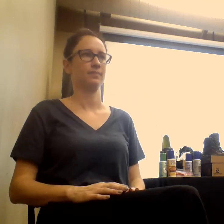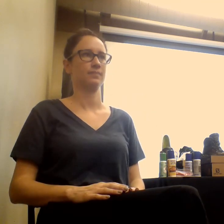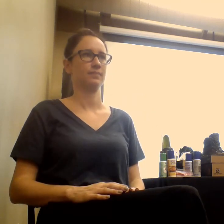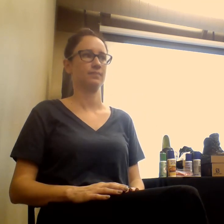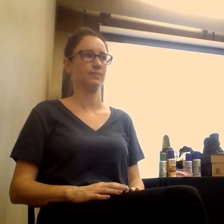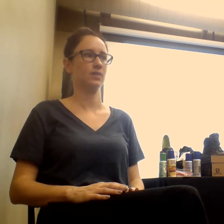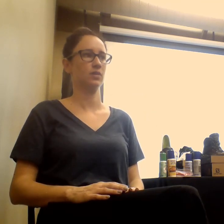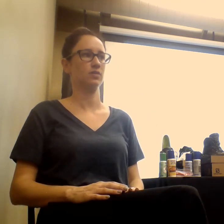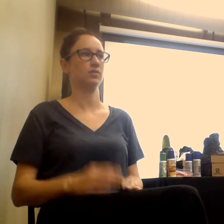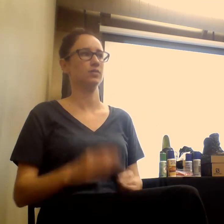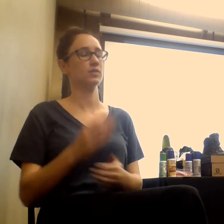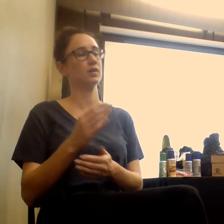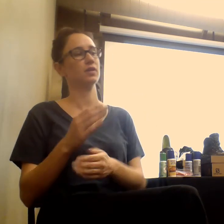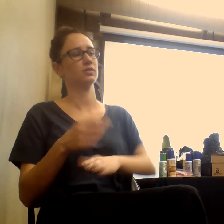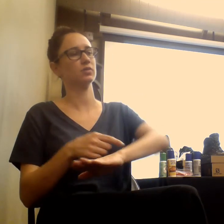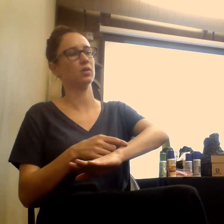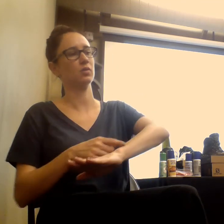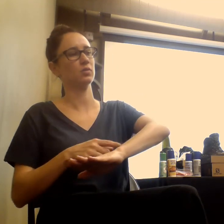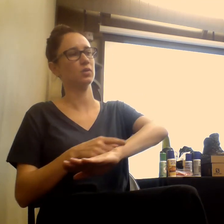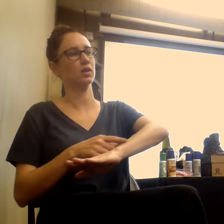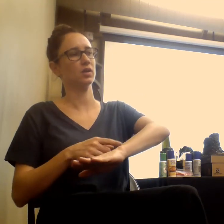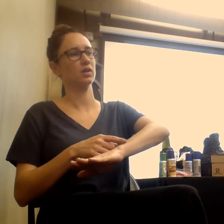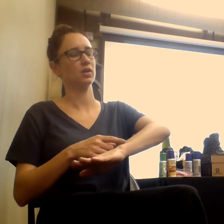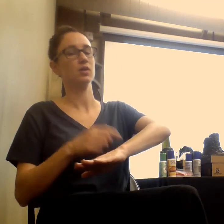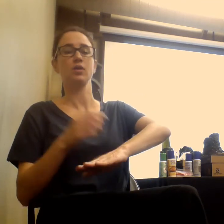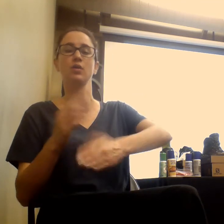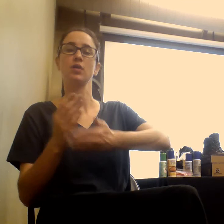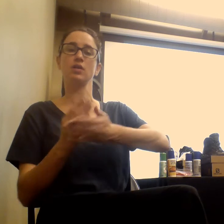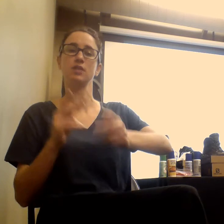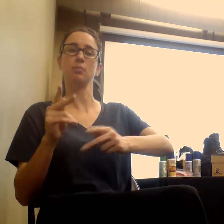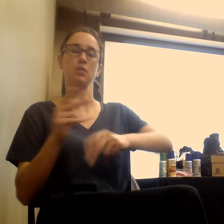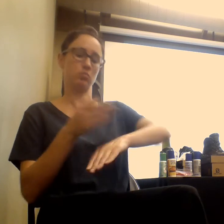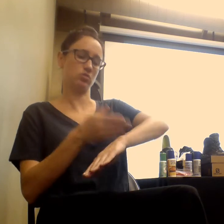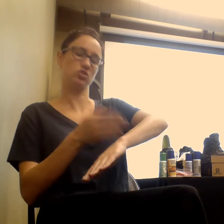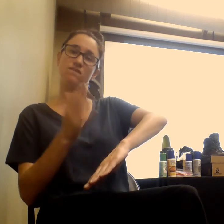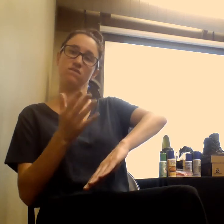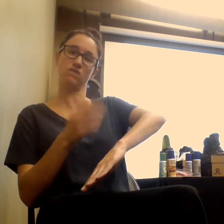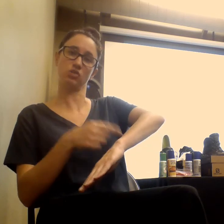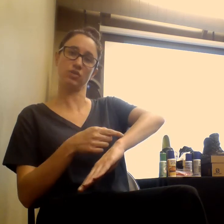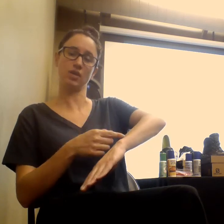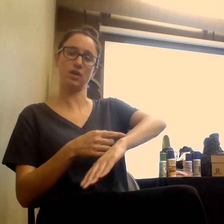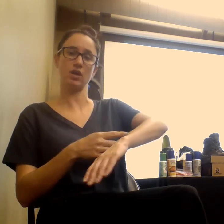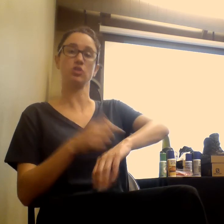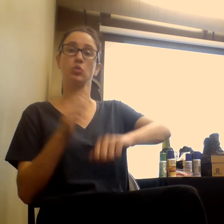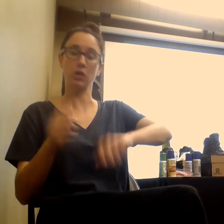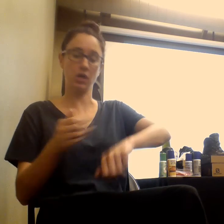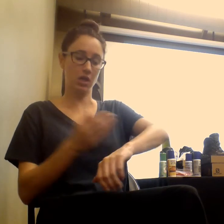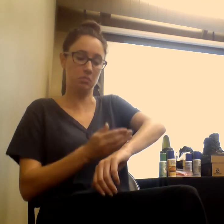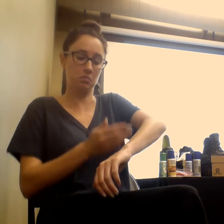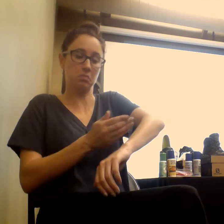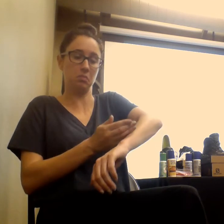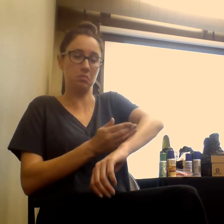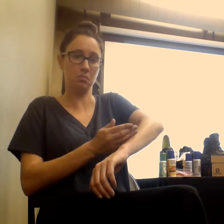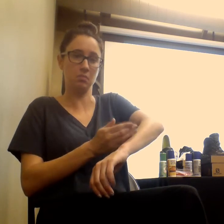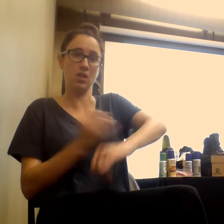fine. Just a lot of extra lace. By the way, the laces, I don't know if you guys noticed that, they come in different